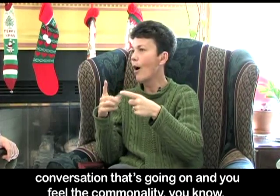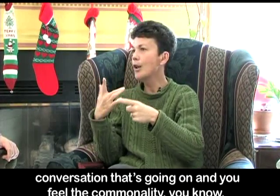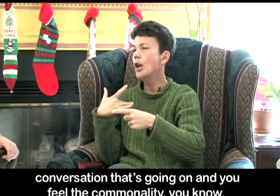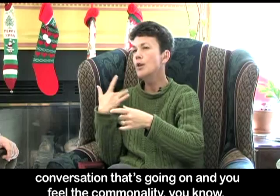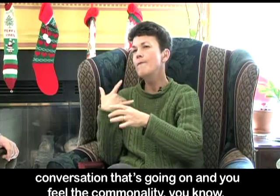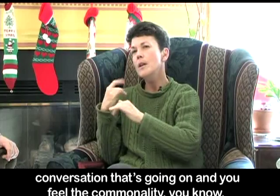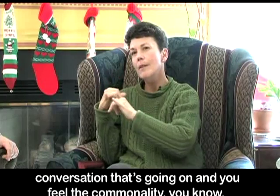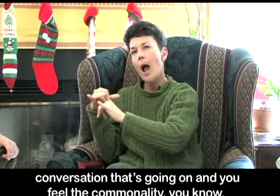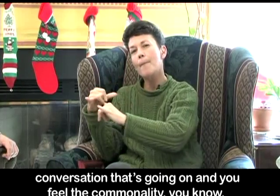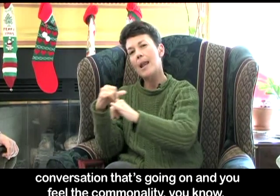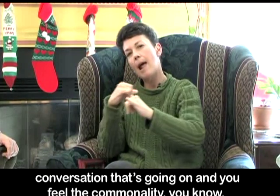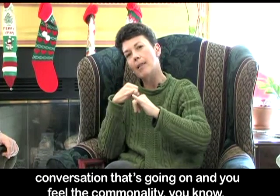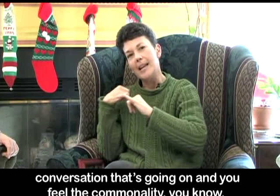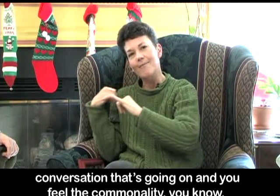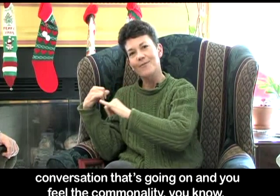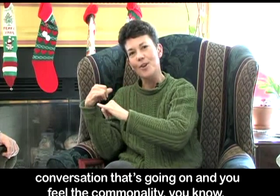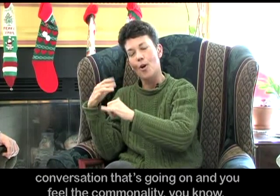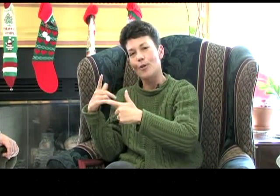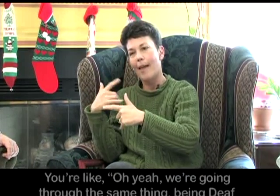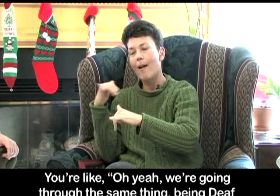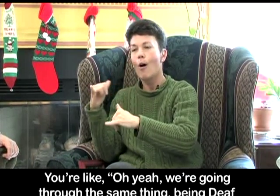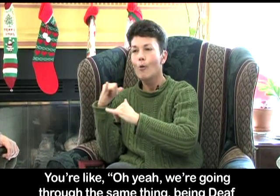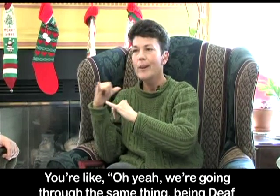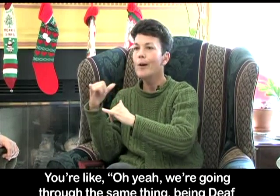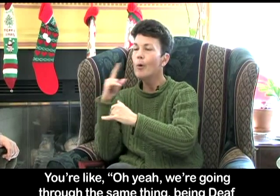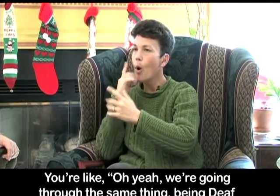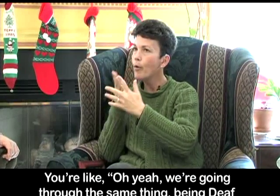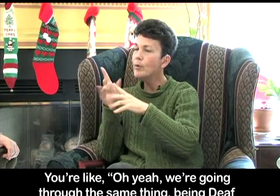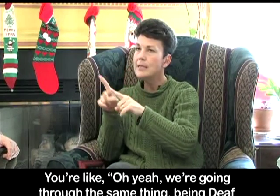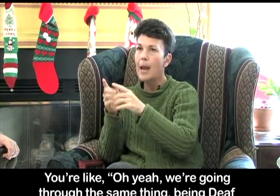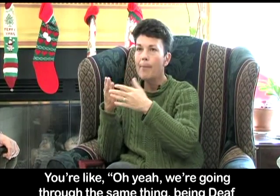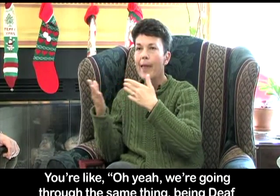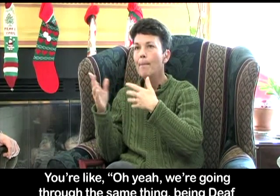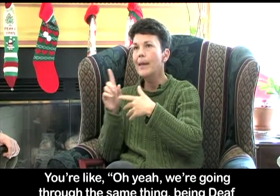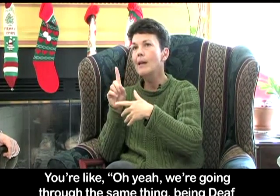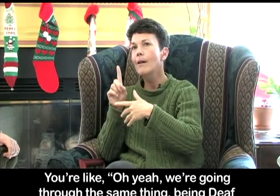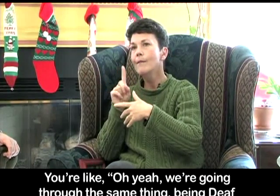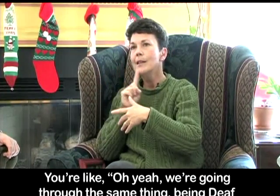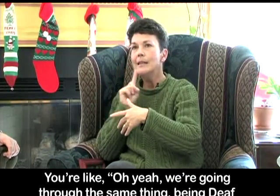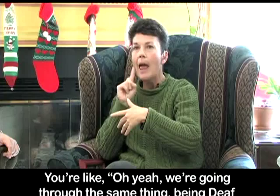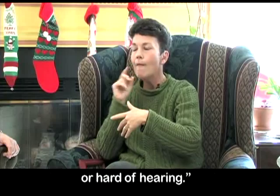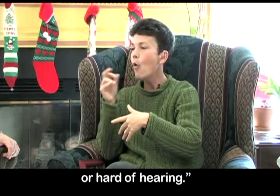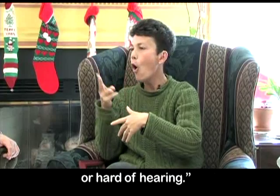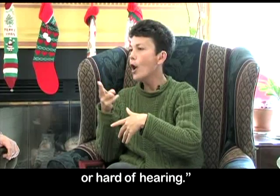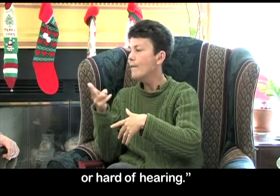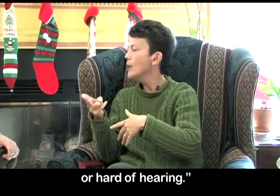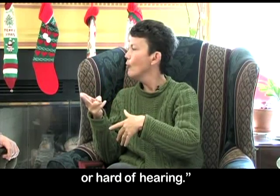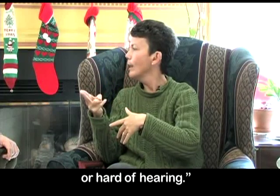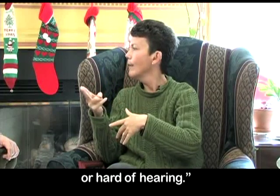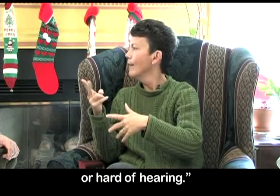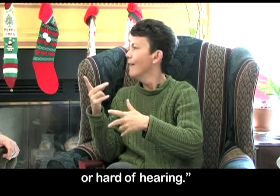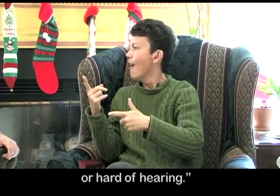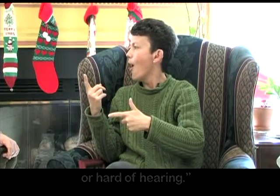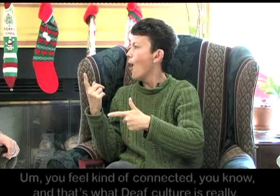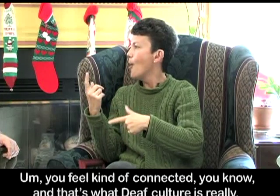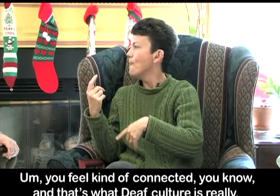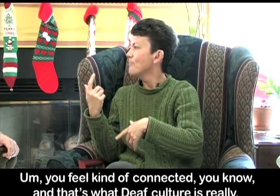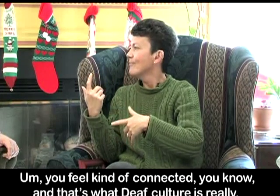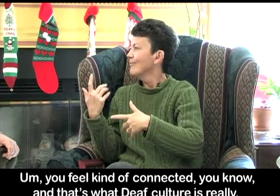on, and you feel the commonality. You know, you're like, oh yeah, we're going through the same thing, being deaf or hard of hearing.